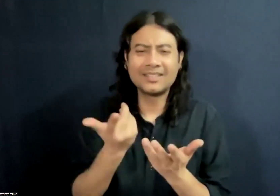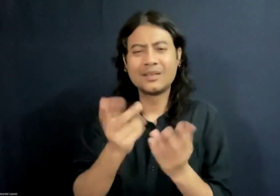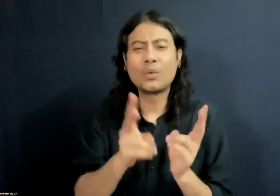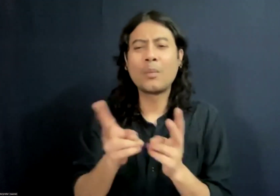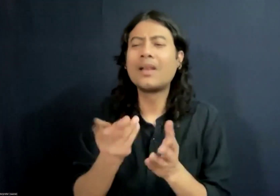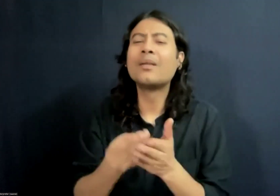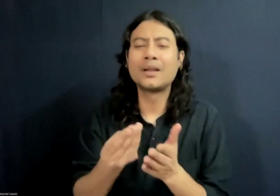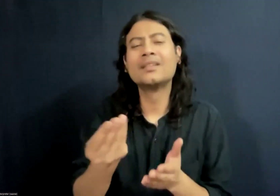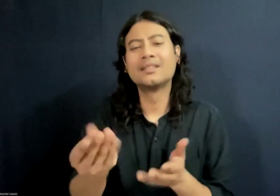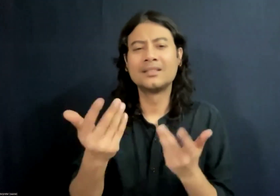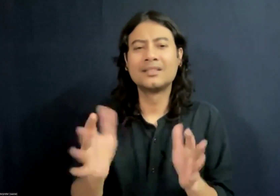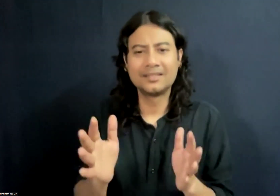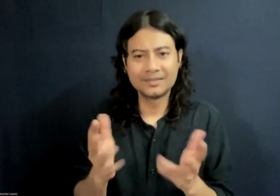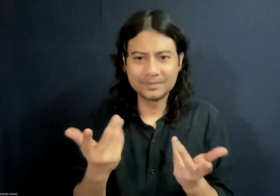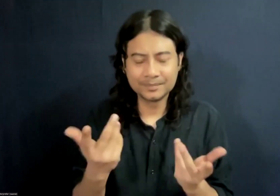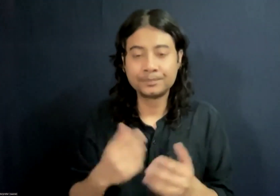Krishna is very